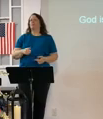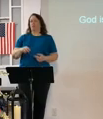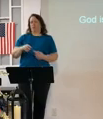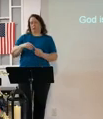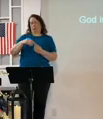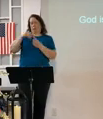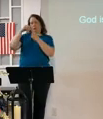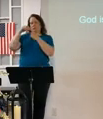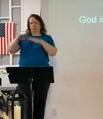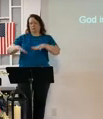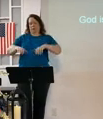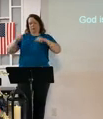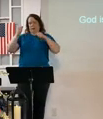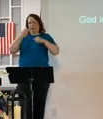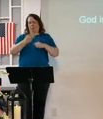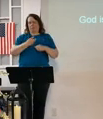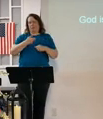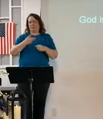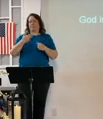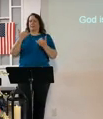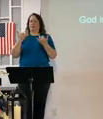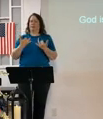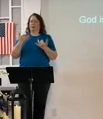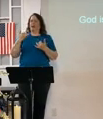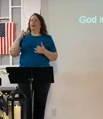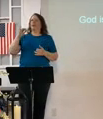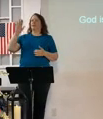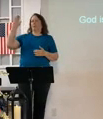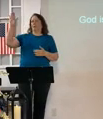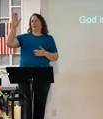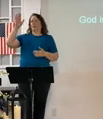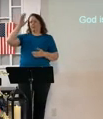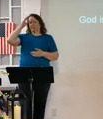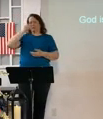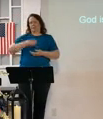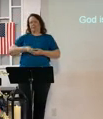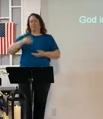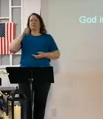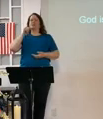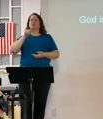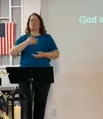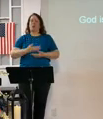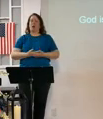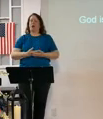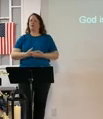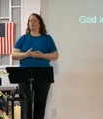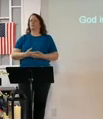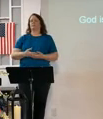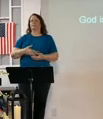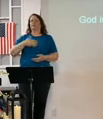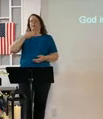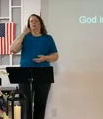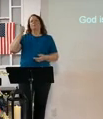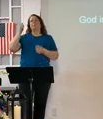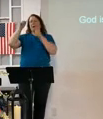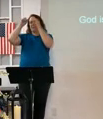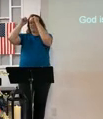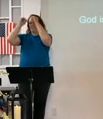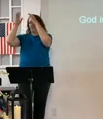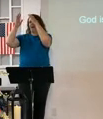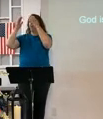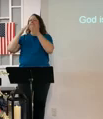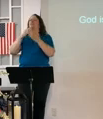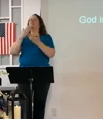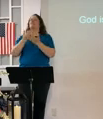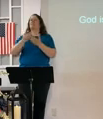to adopt us, that we are now sons and daughters of the greatest father of all time, and he is a good